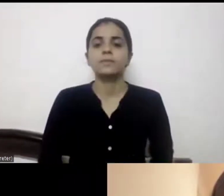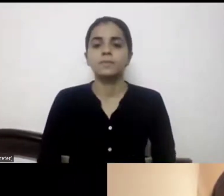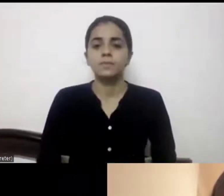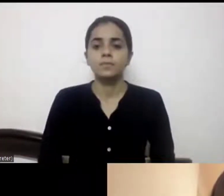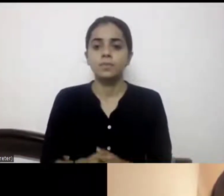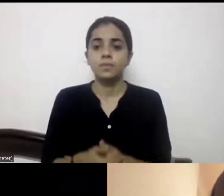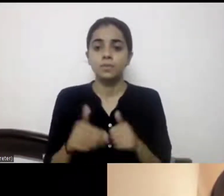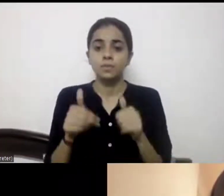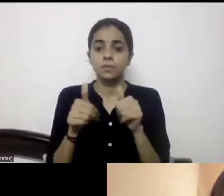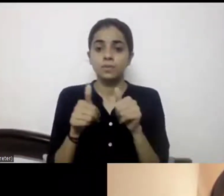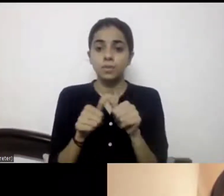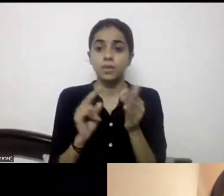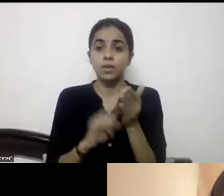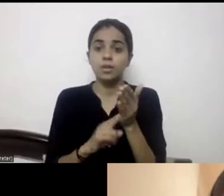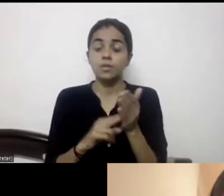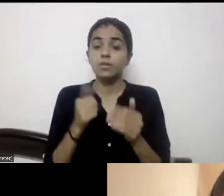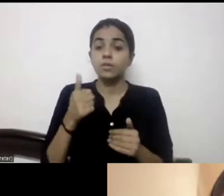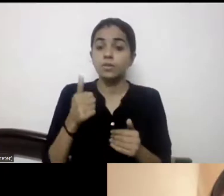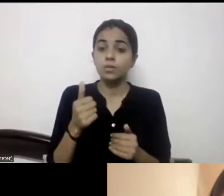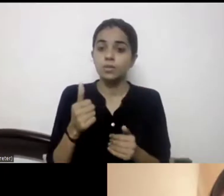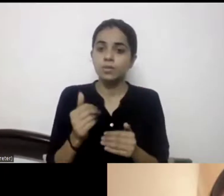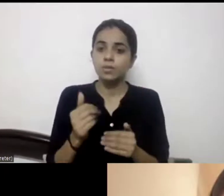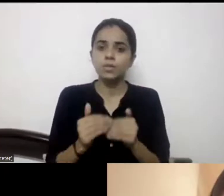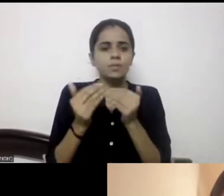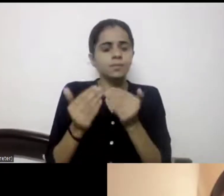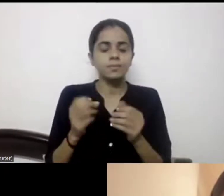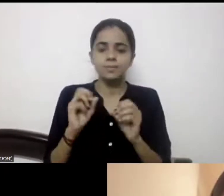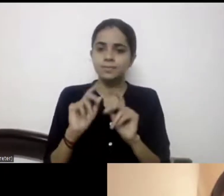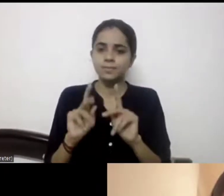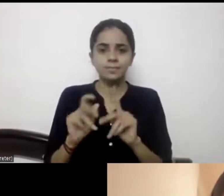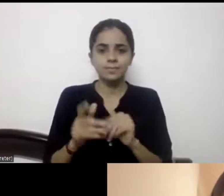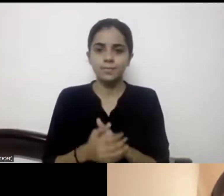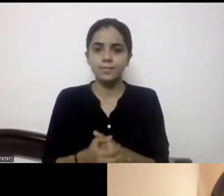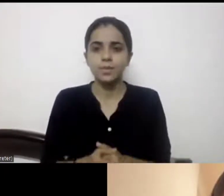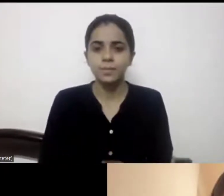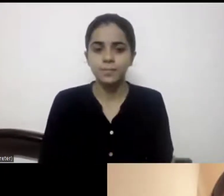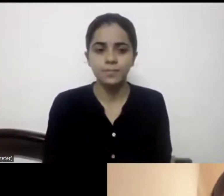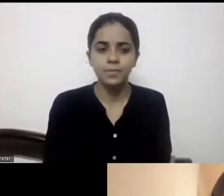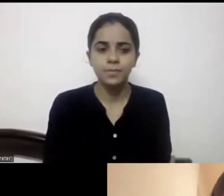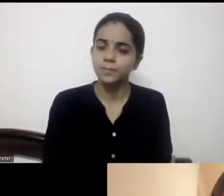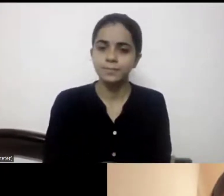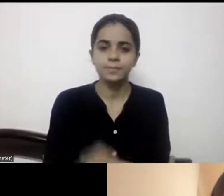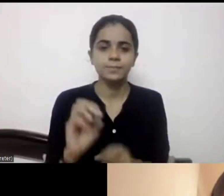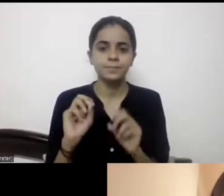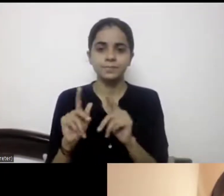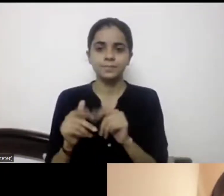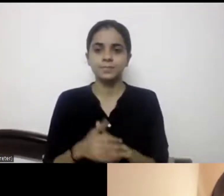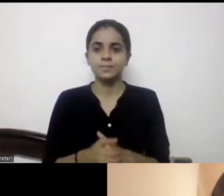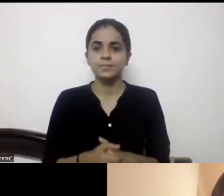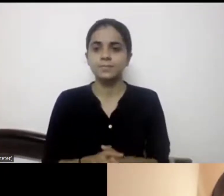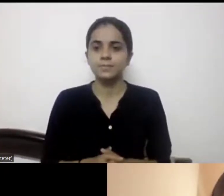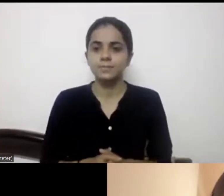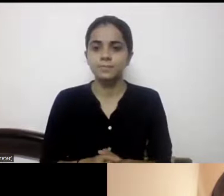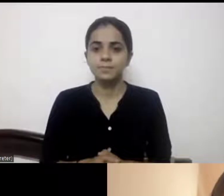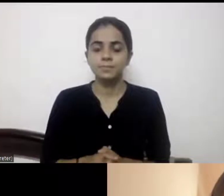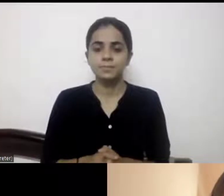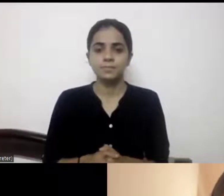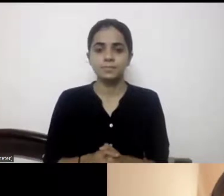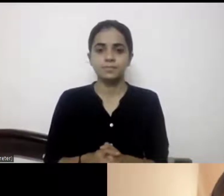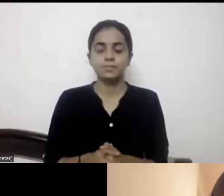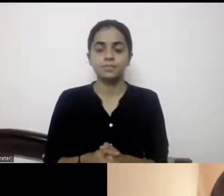Anu, just let me know in case I'm going too fast. All right. Thank you.